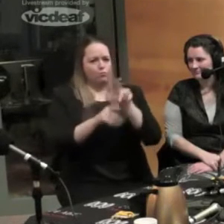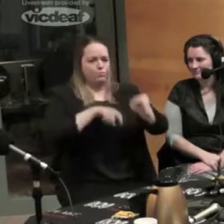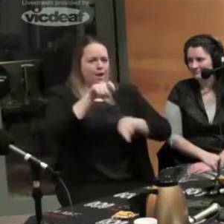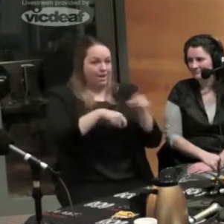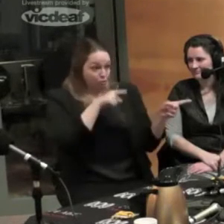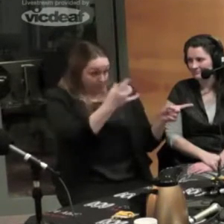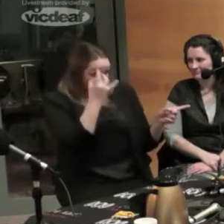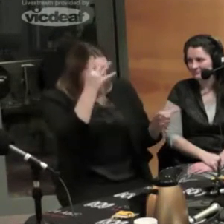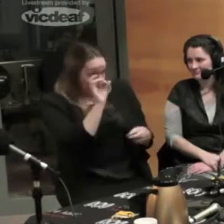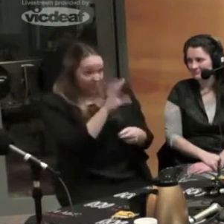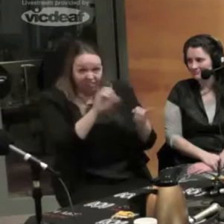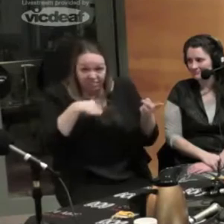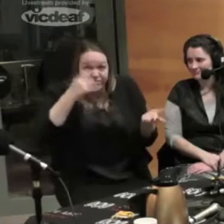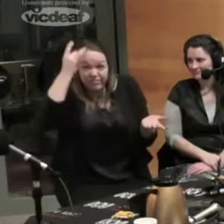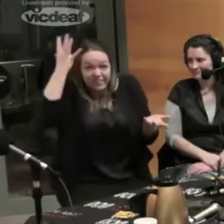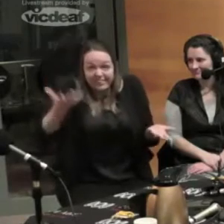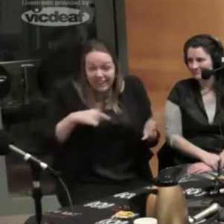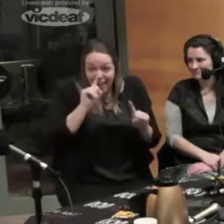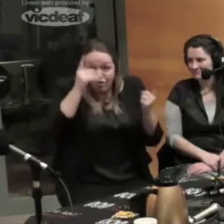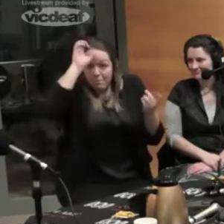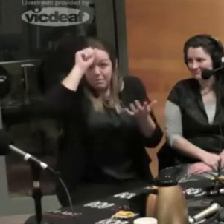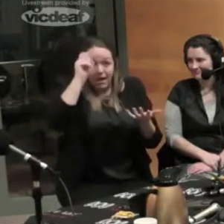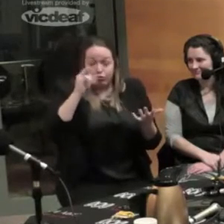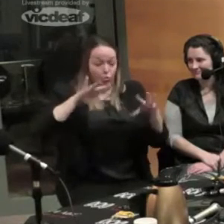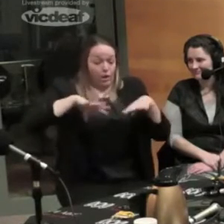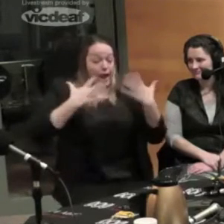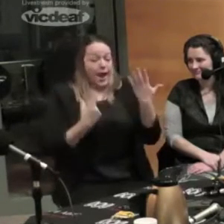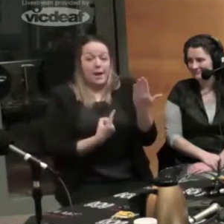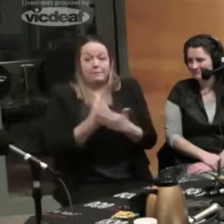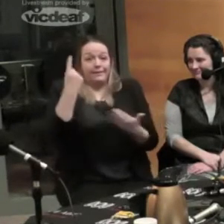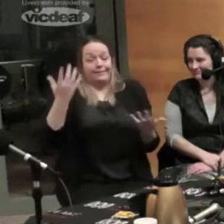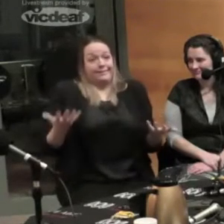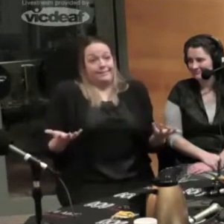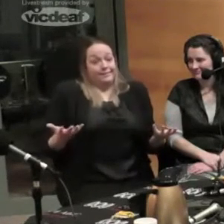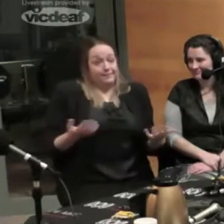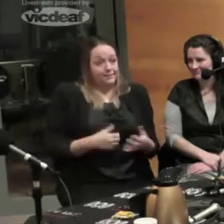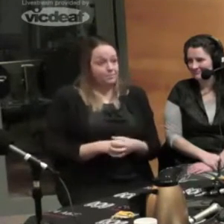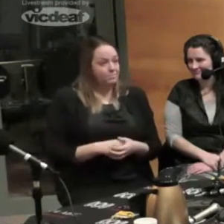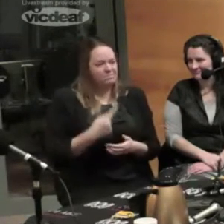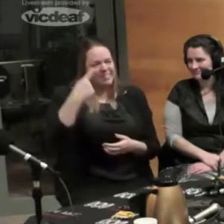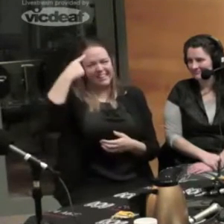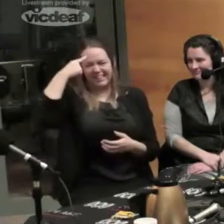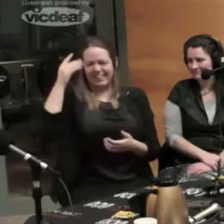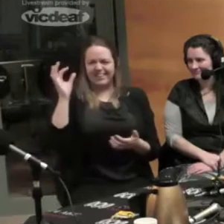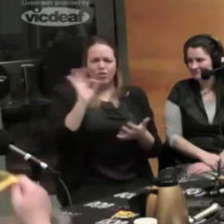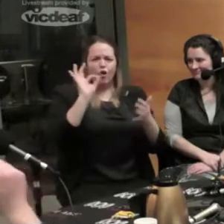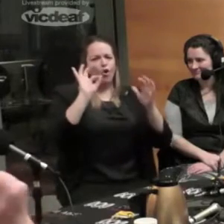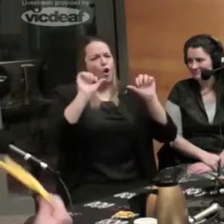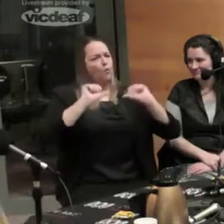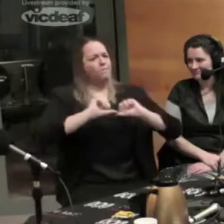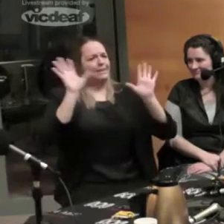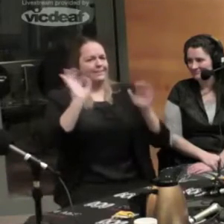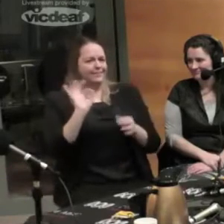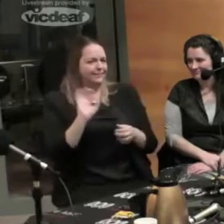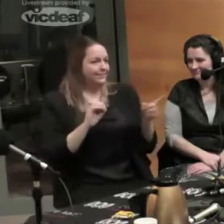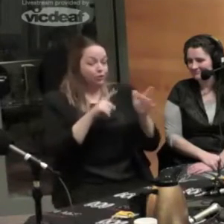you remember? No, I don't remember. It's one of those things that just happens that is not, I don't think it's that obvious. Okay,